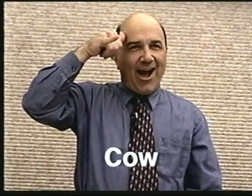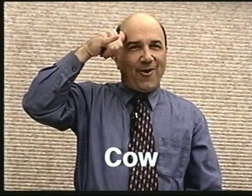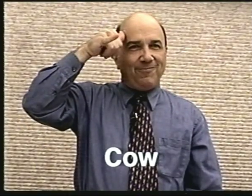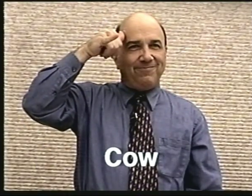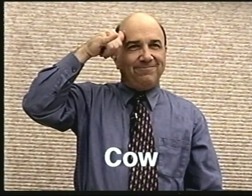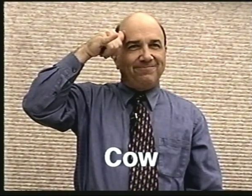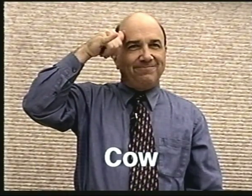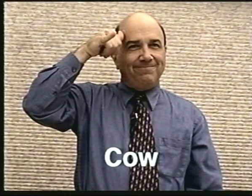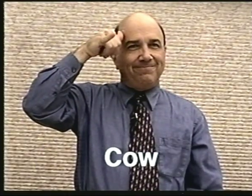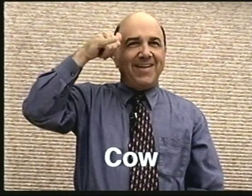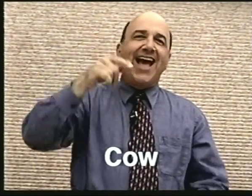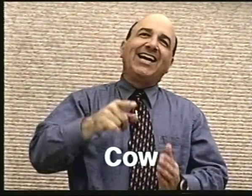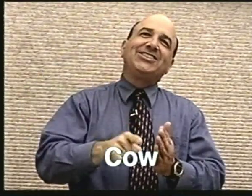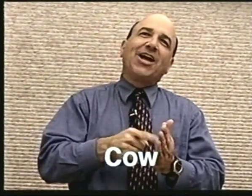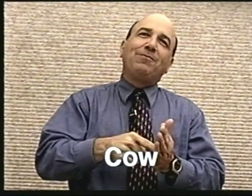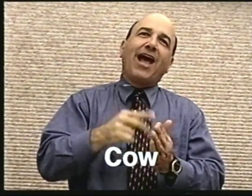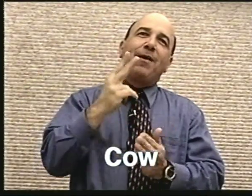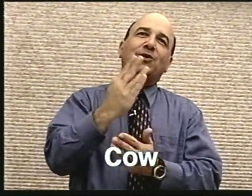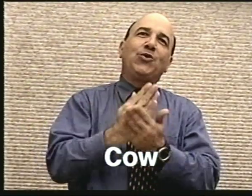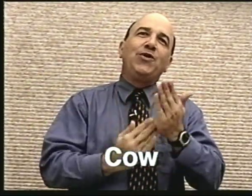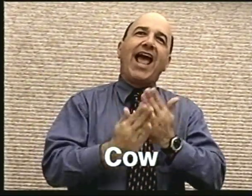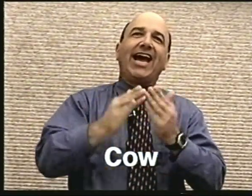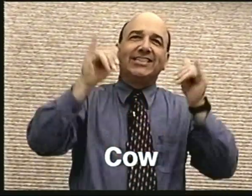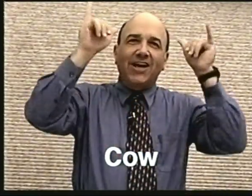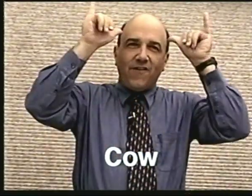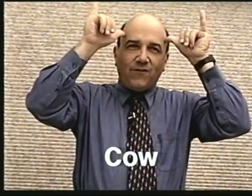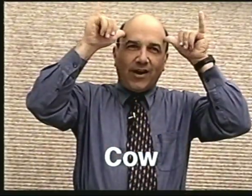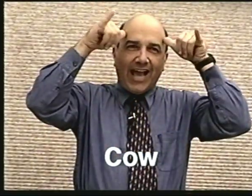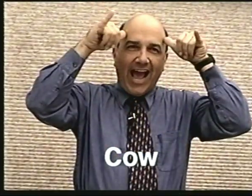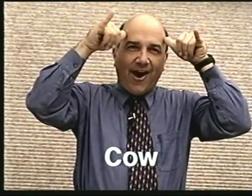cow, sometimes two hands for cow,